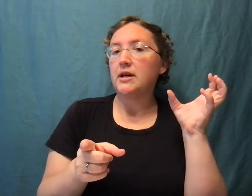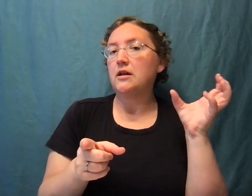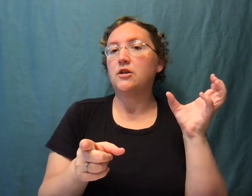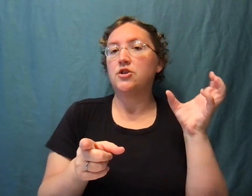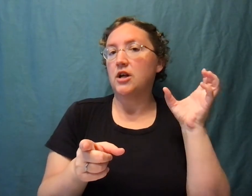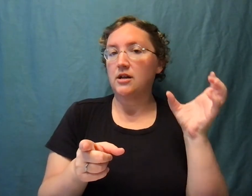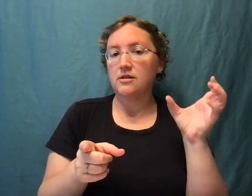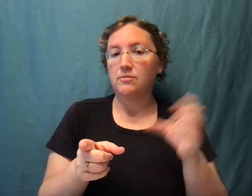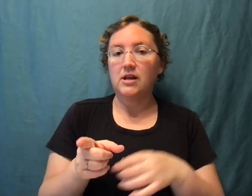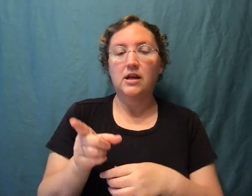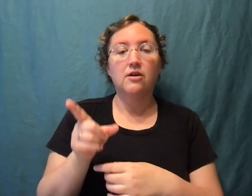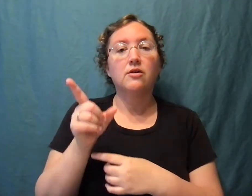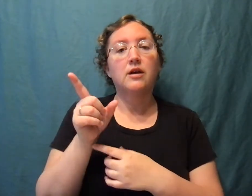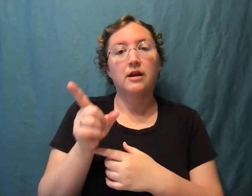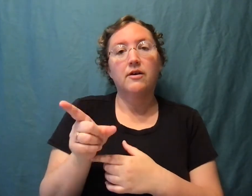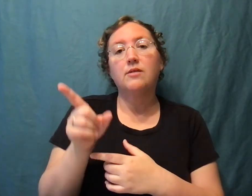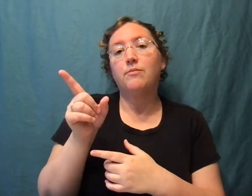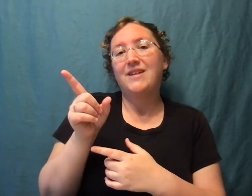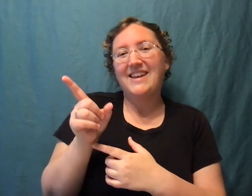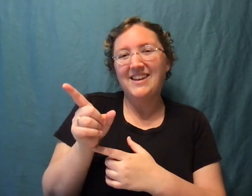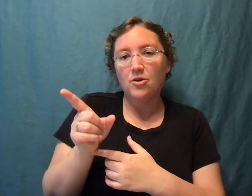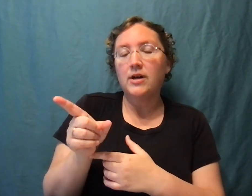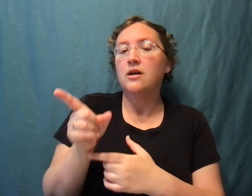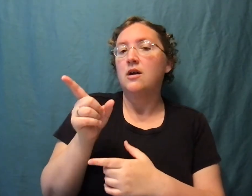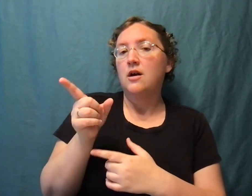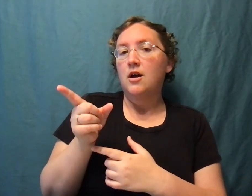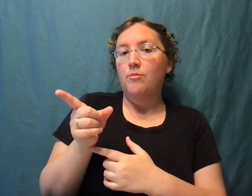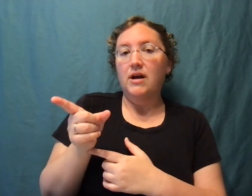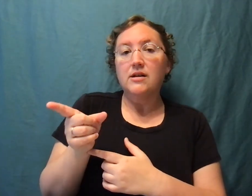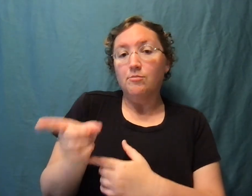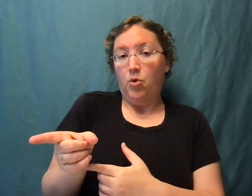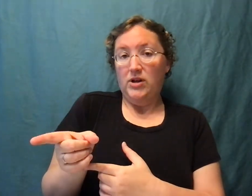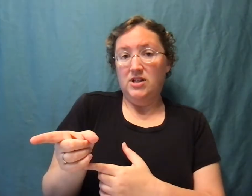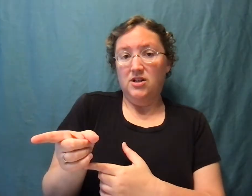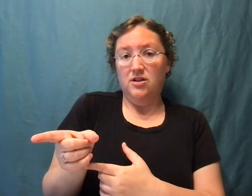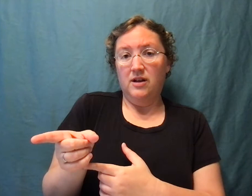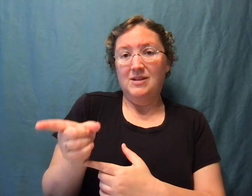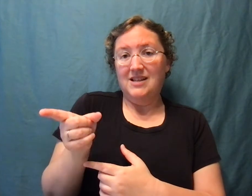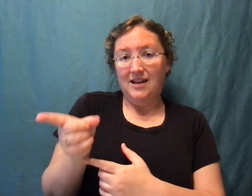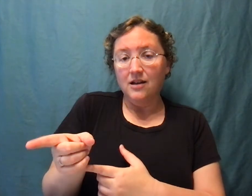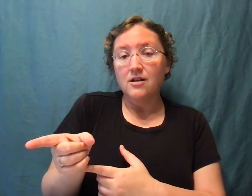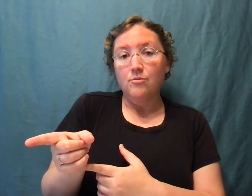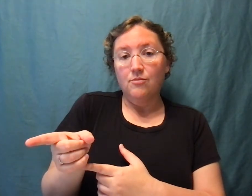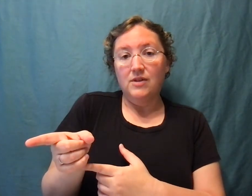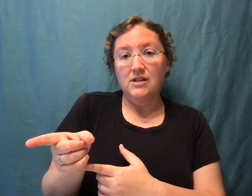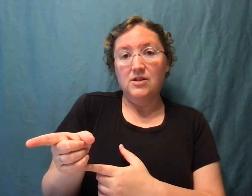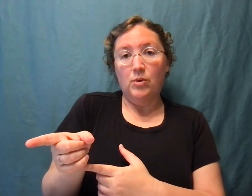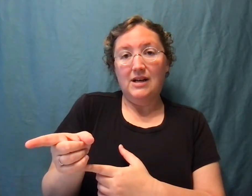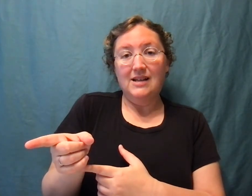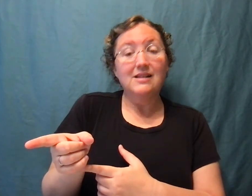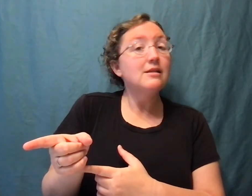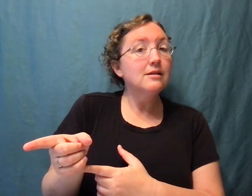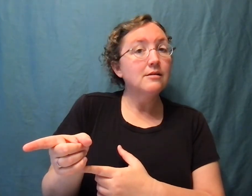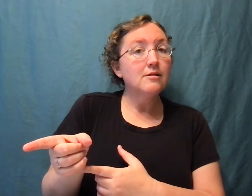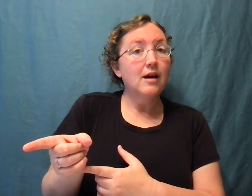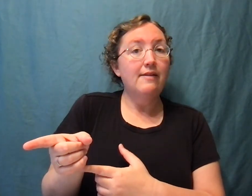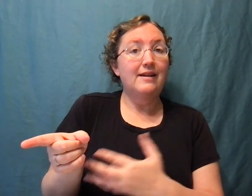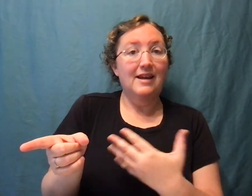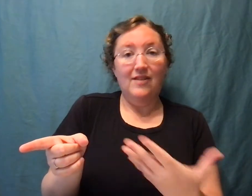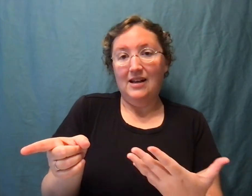English accustomed hearing, but pointing to them and saying, this is what it is, and then giving it a